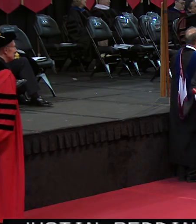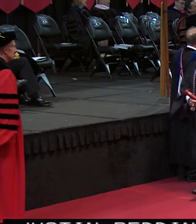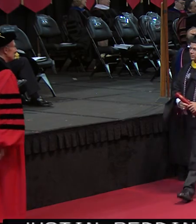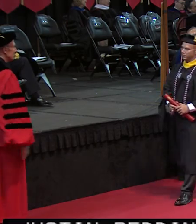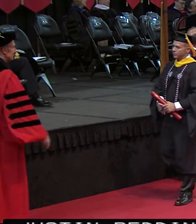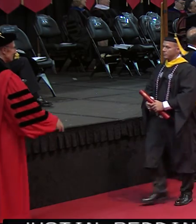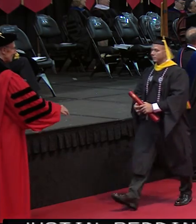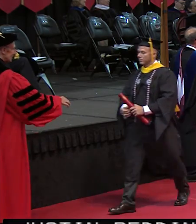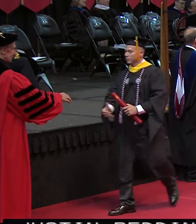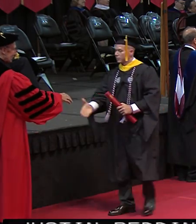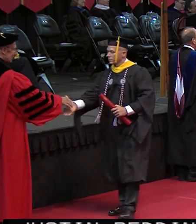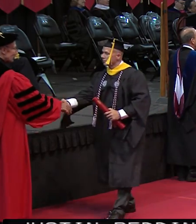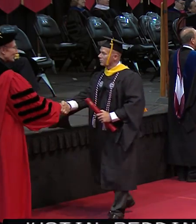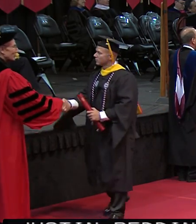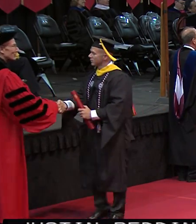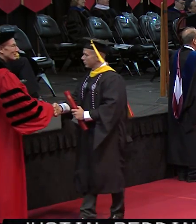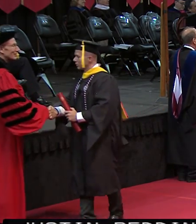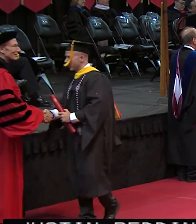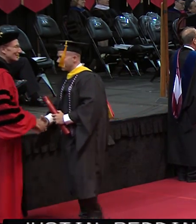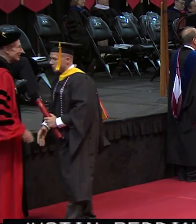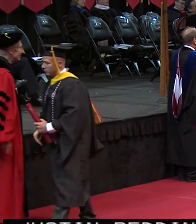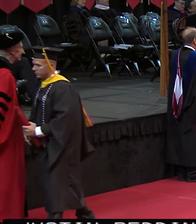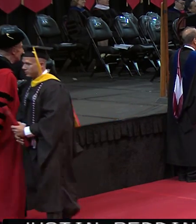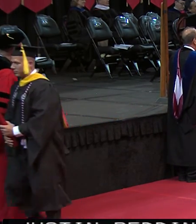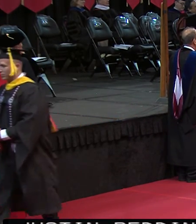Roger D. Taylor.